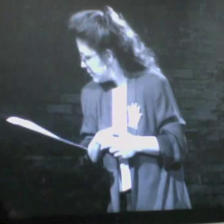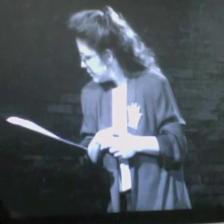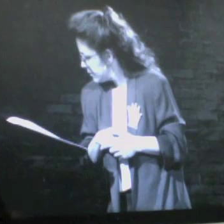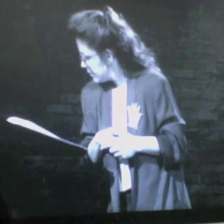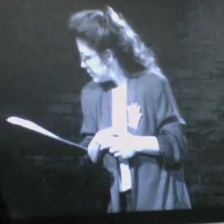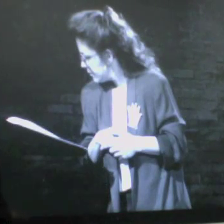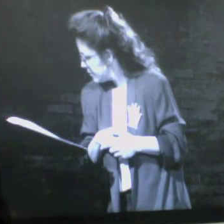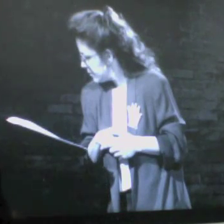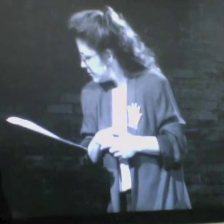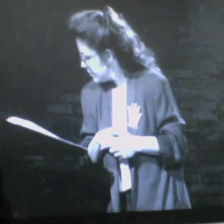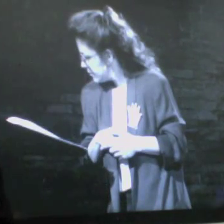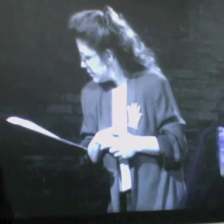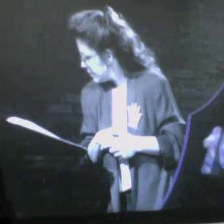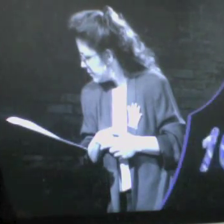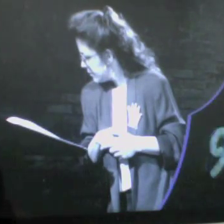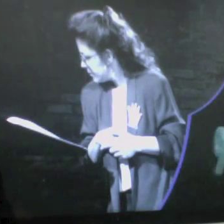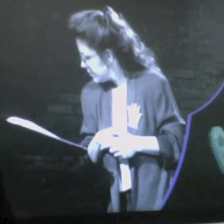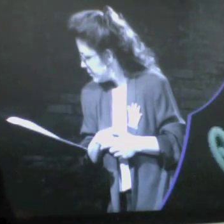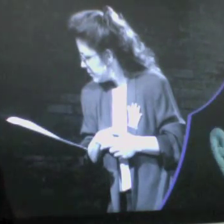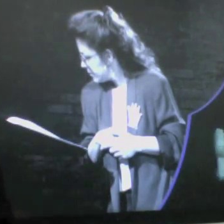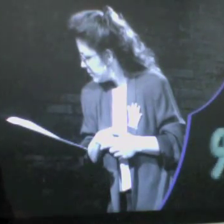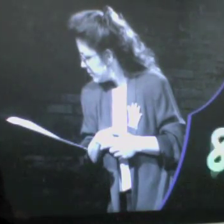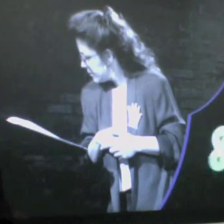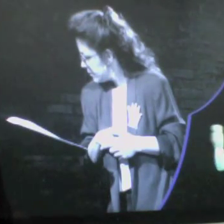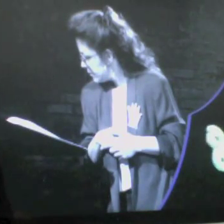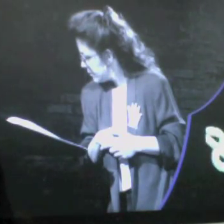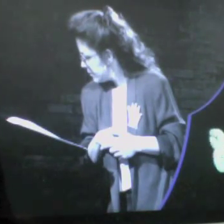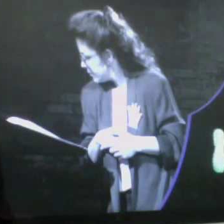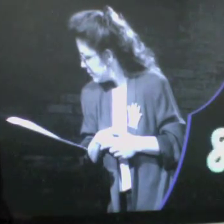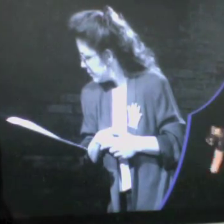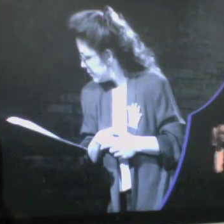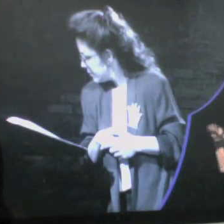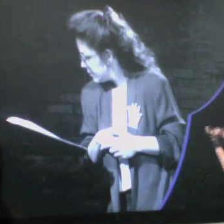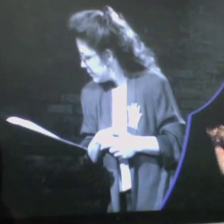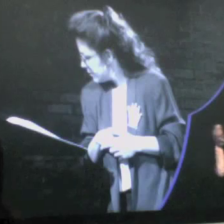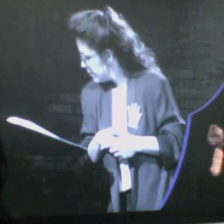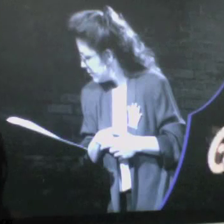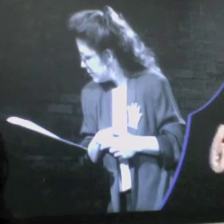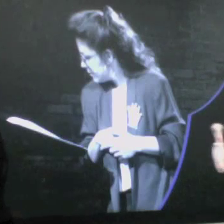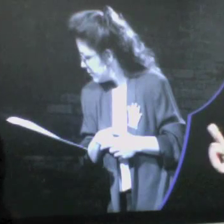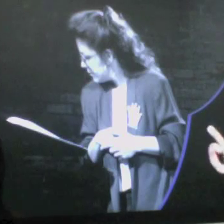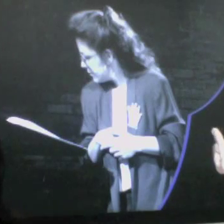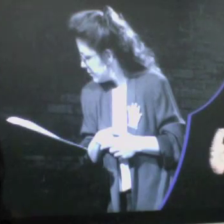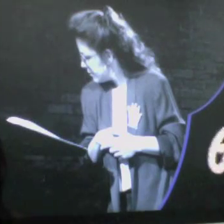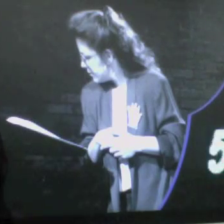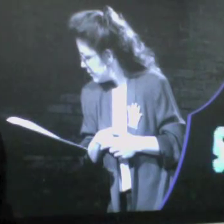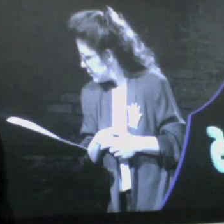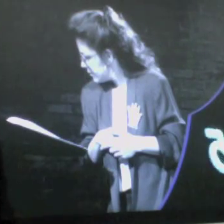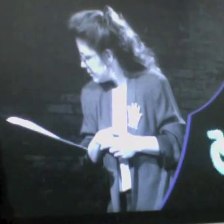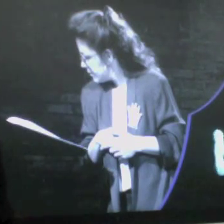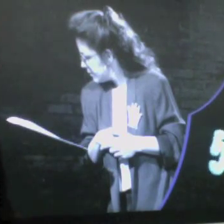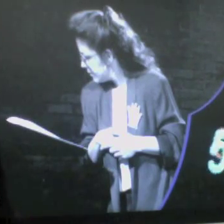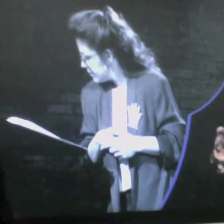or unknown reasons. Deafness in this category tends to be the most traumatic. For deaf people and hard of hearing people,